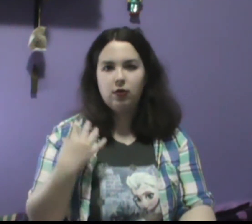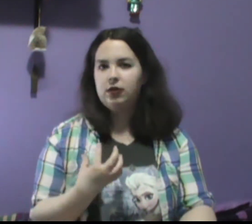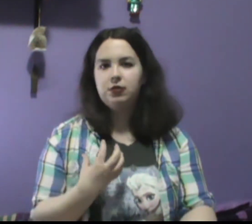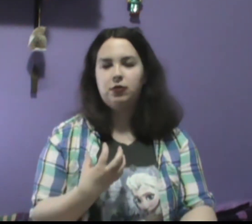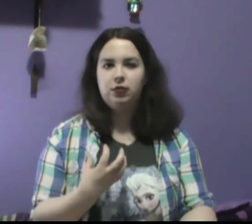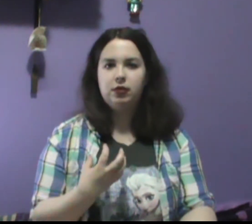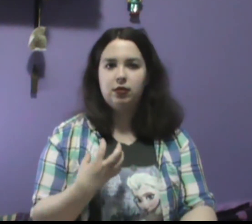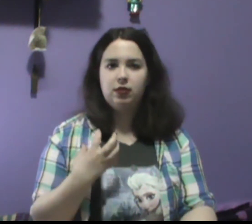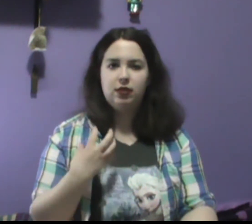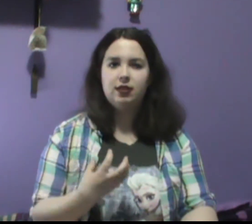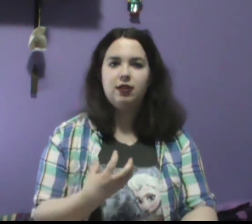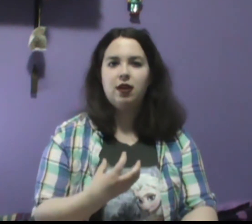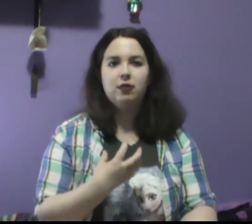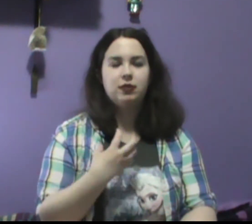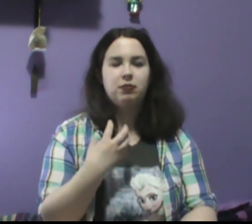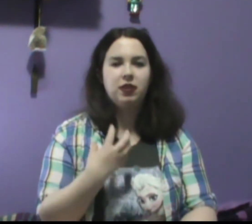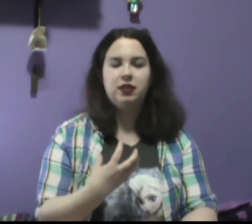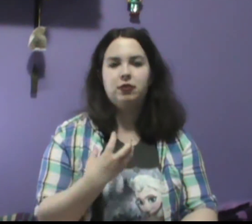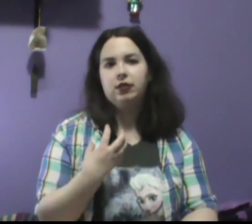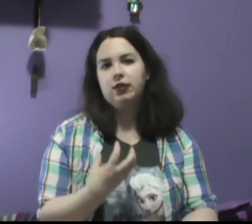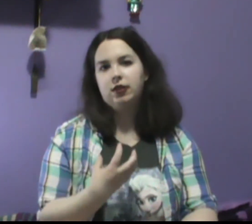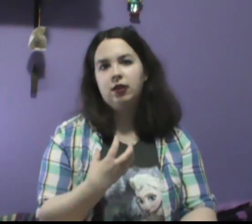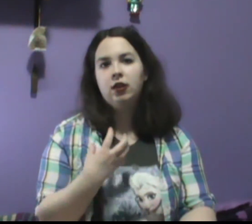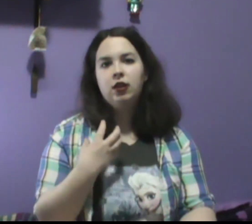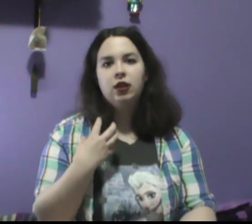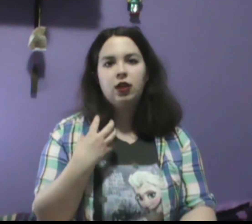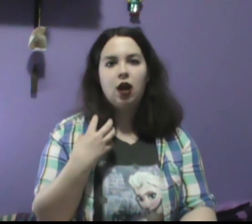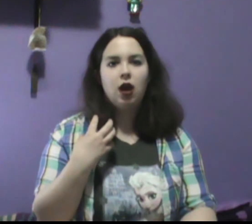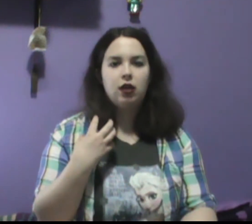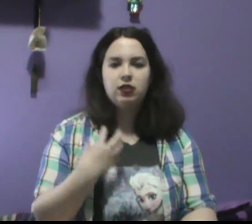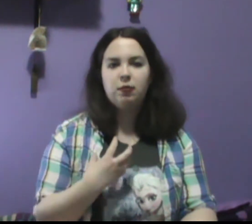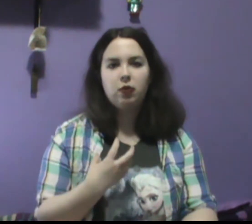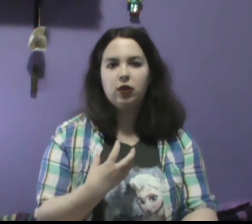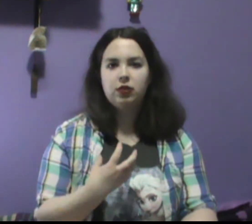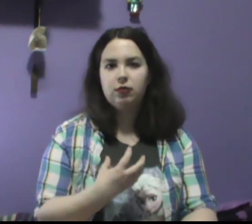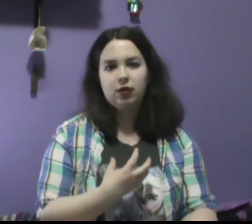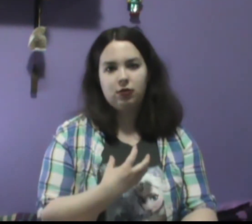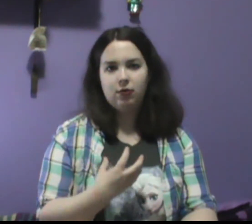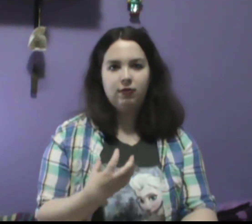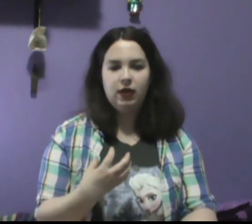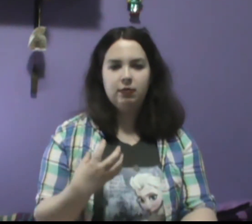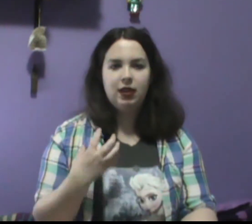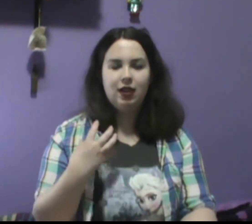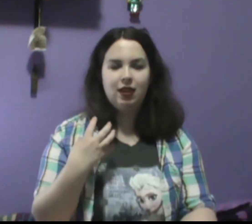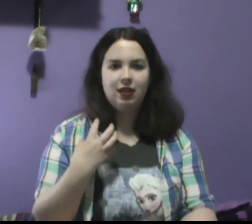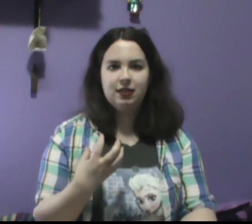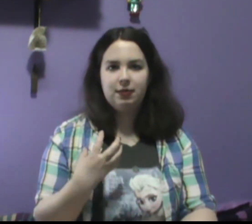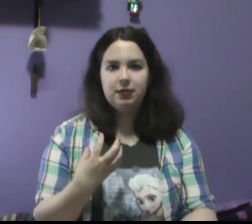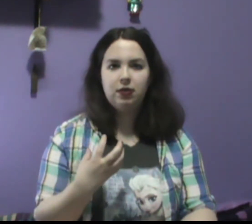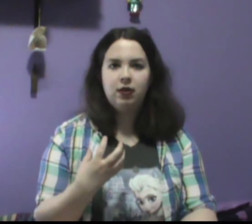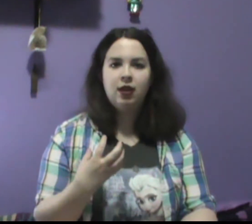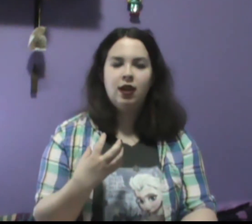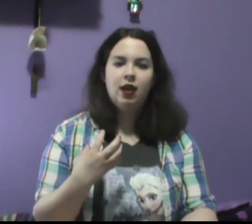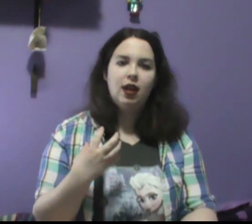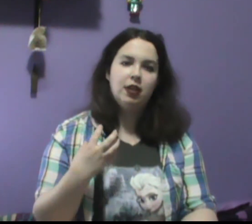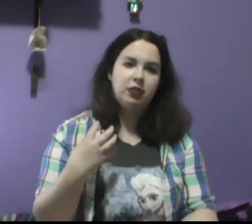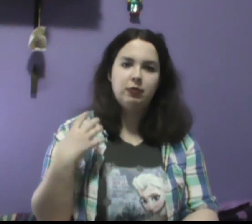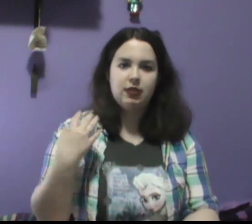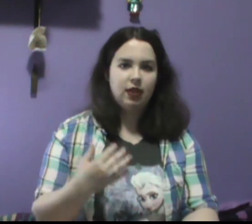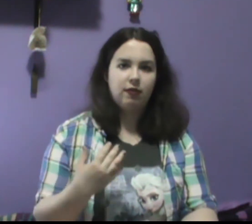this oldest daughter was really sort of the support throughout the whole family in this episode. And she was there for